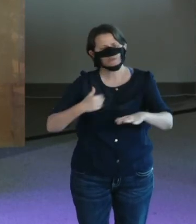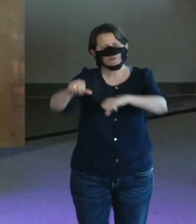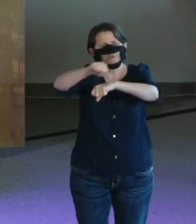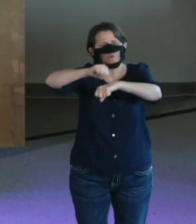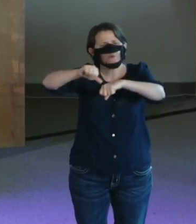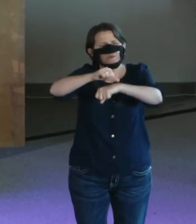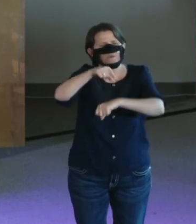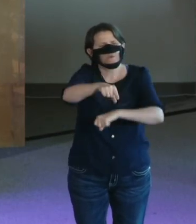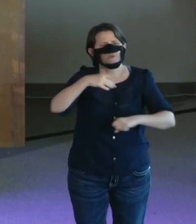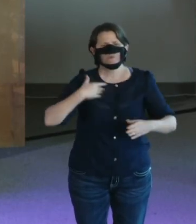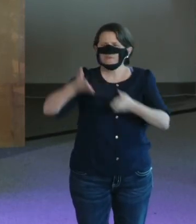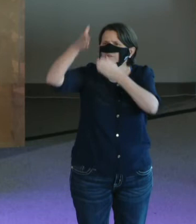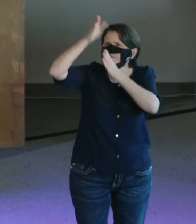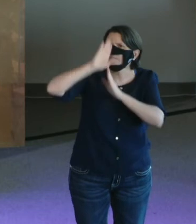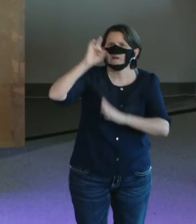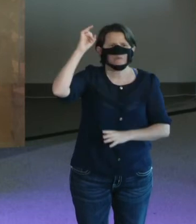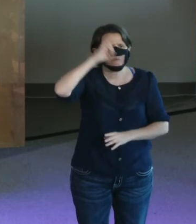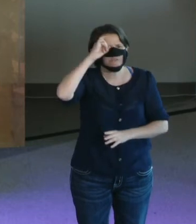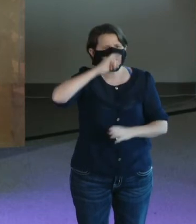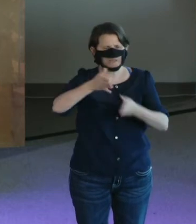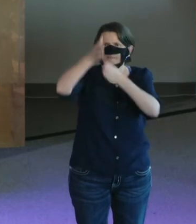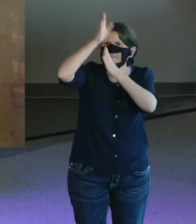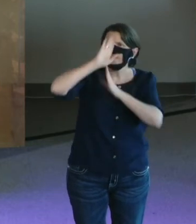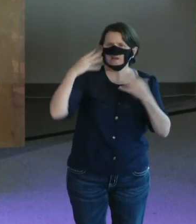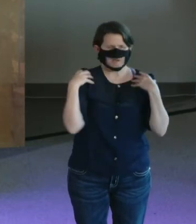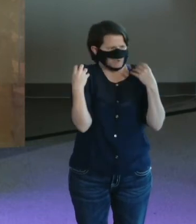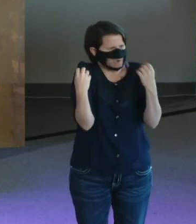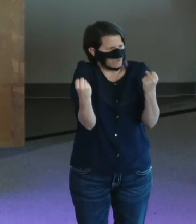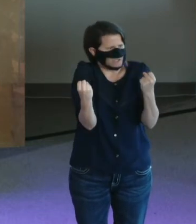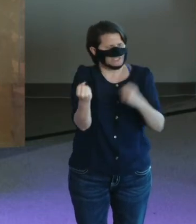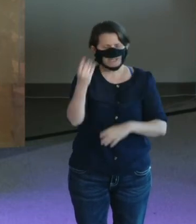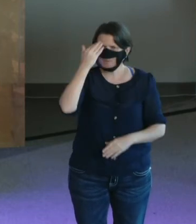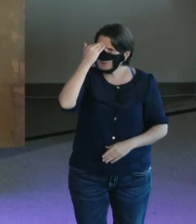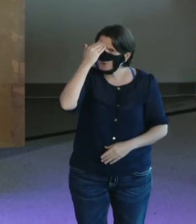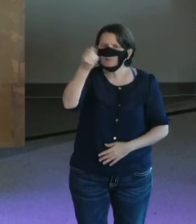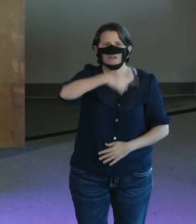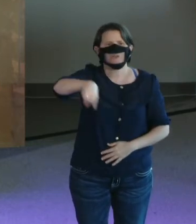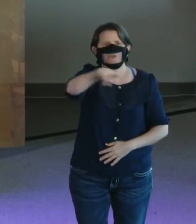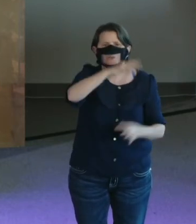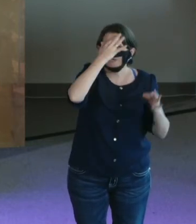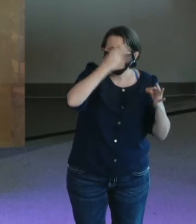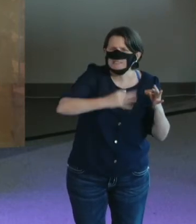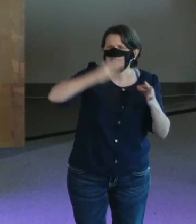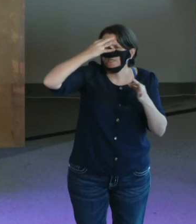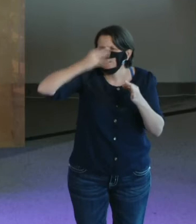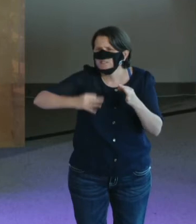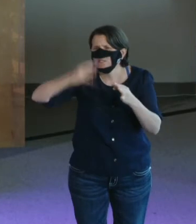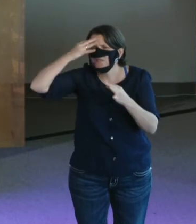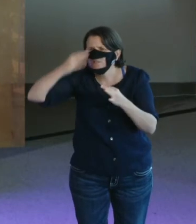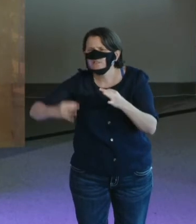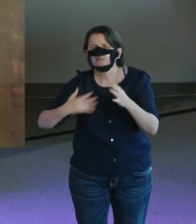divine courage. And know that as you come from that place, you will make the right and